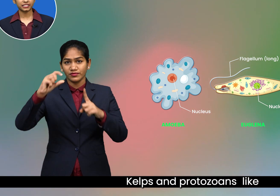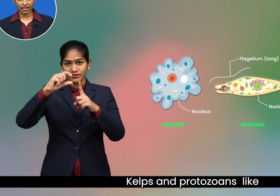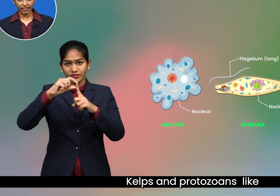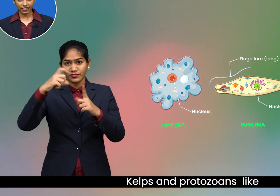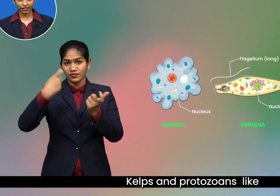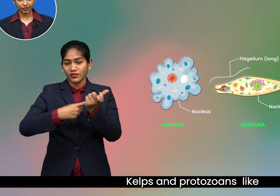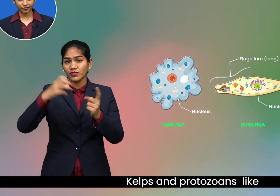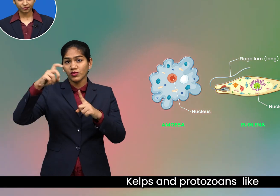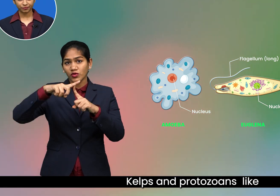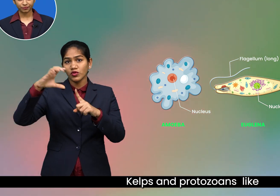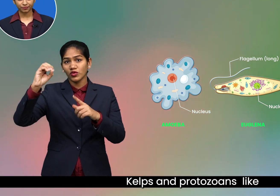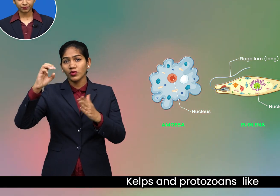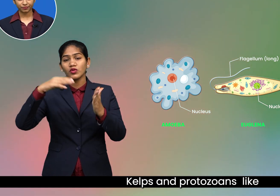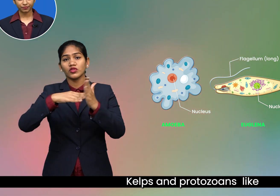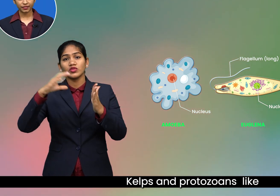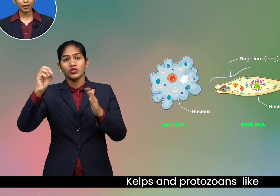protozoans like